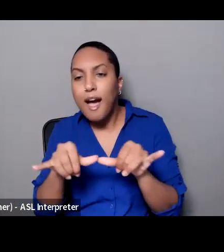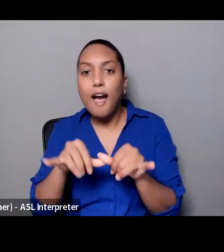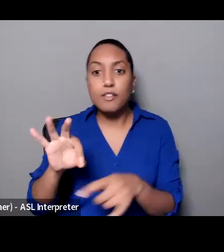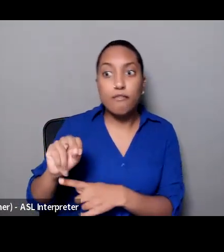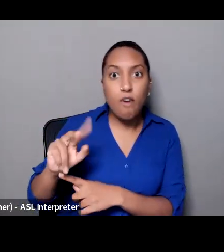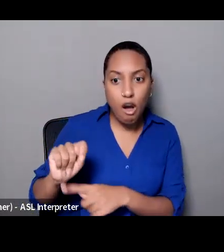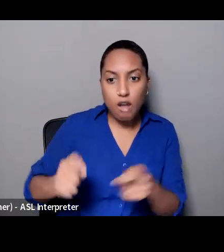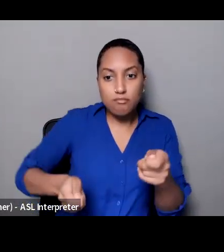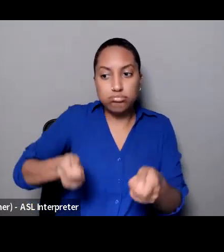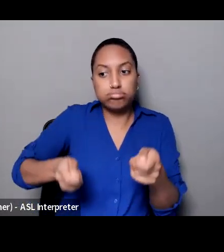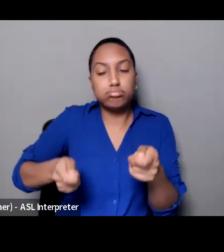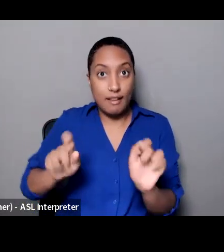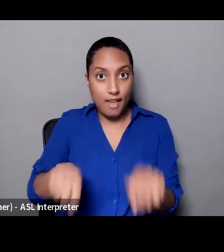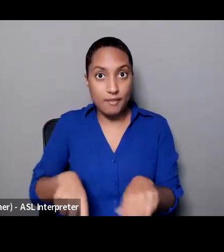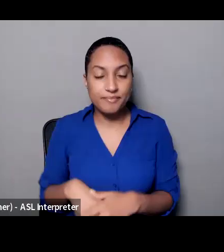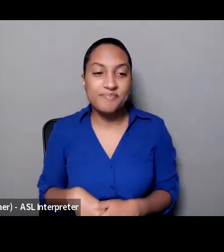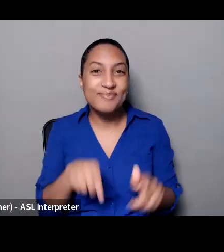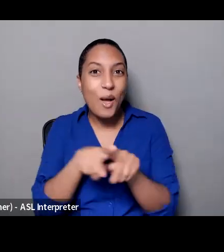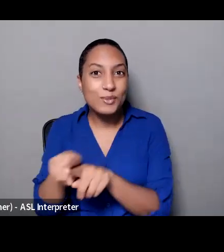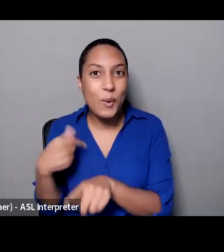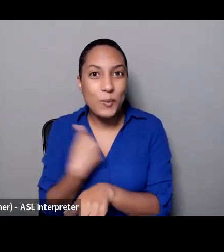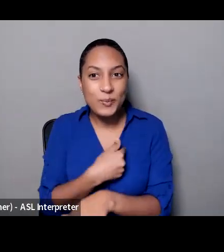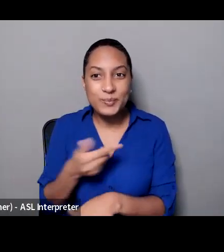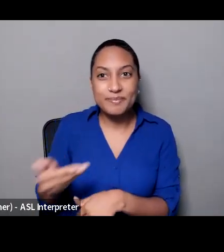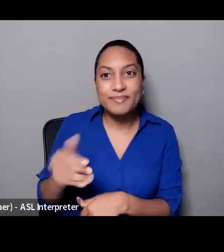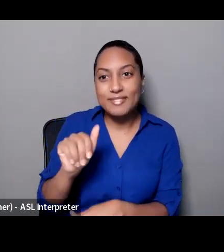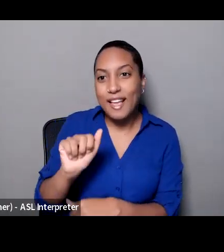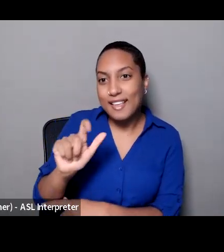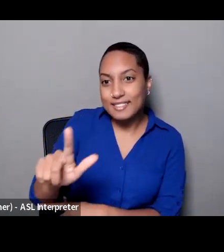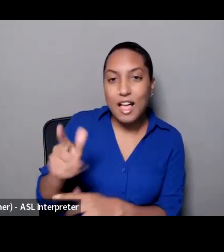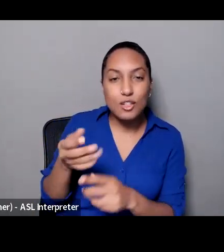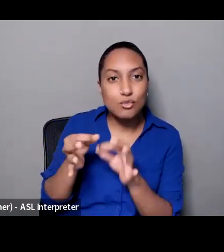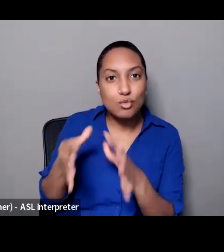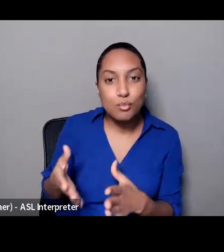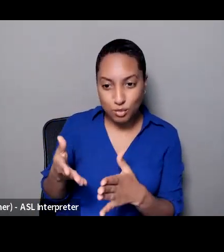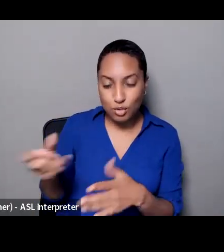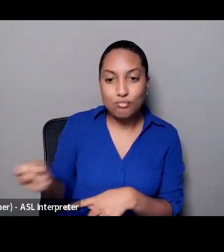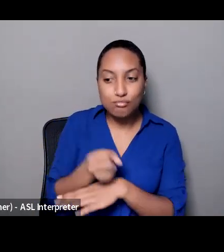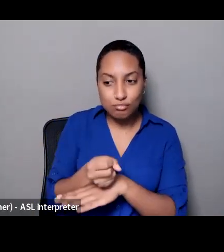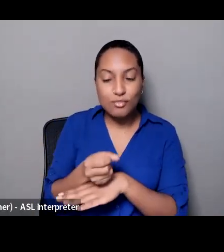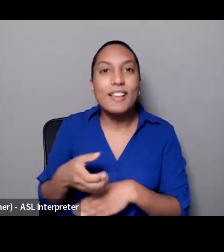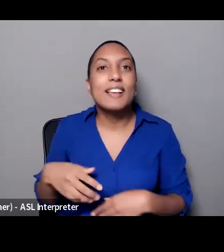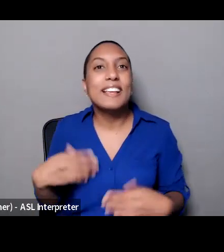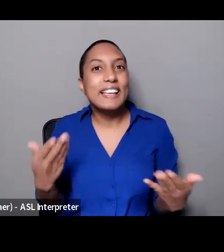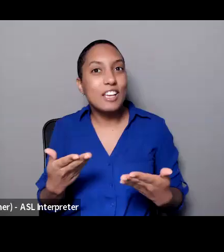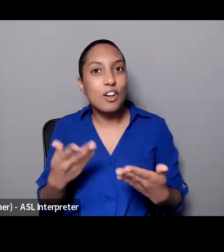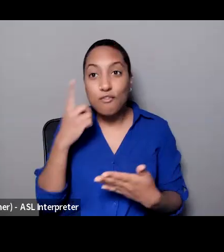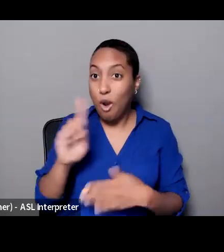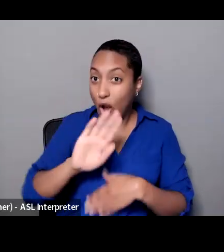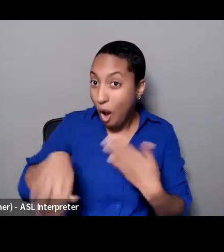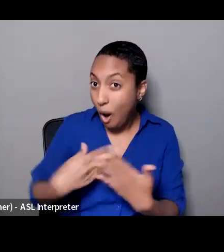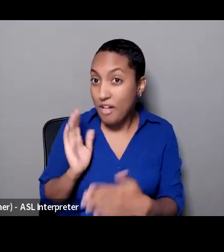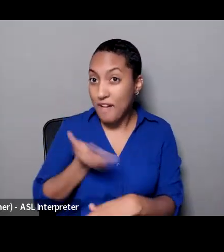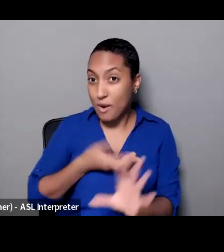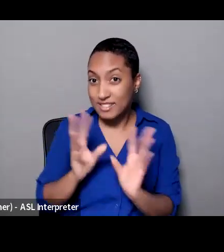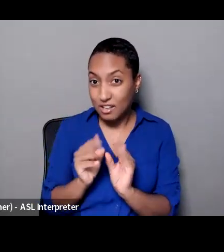Additionally, we have ASL interpreters that are present today and will be for all of the Institute sessions. We are presenting in gallery